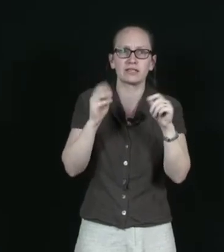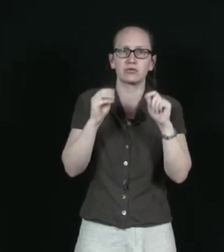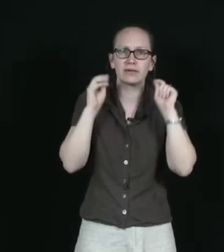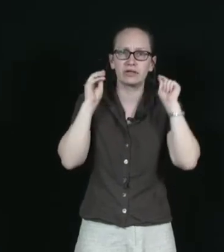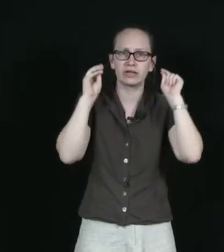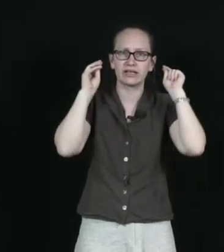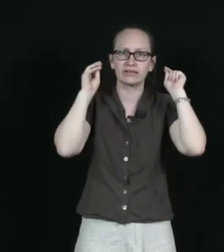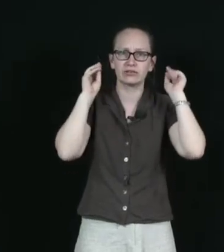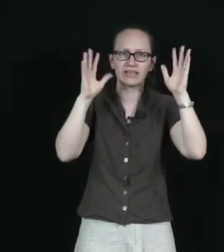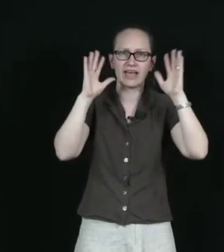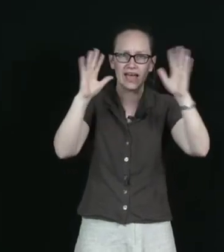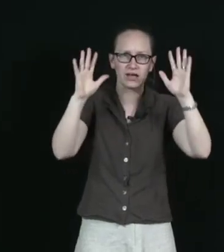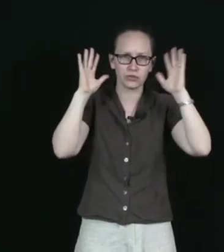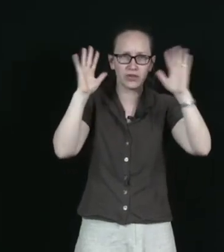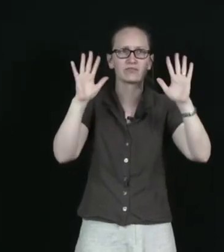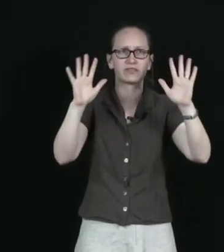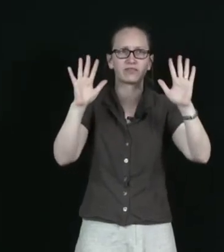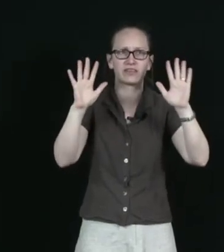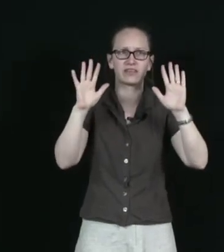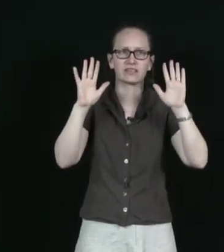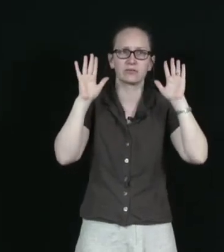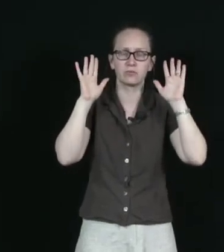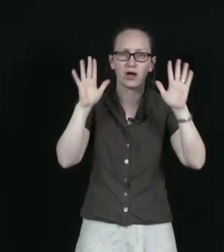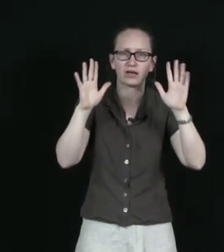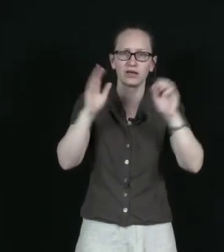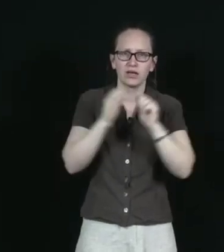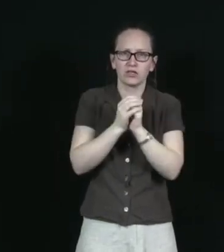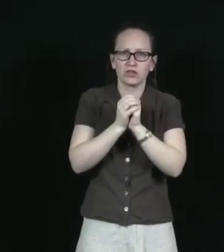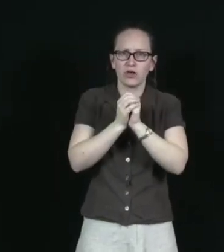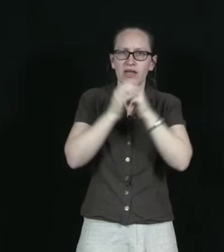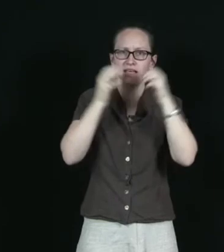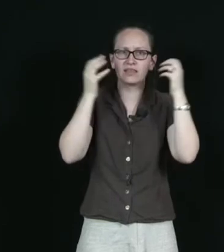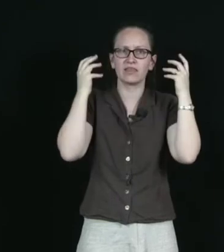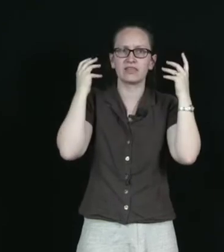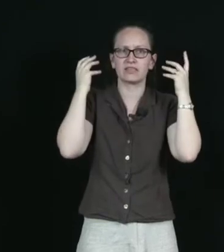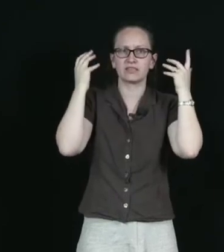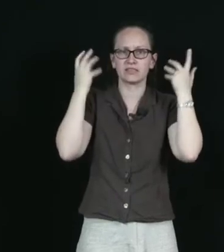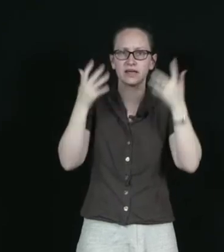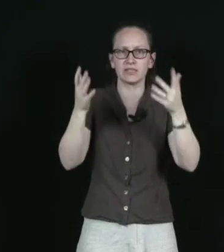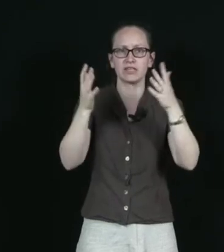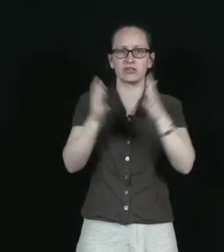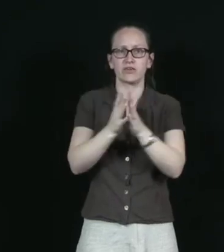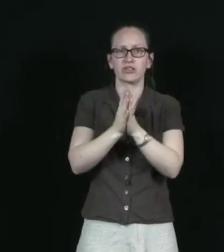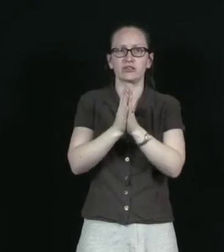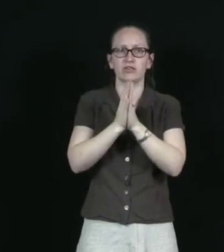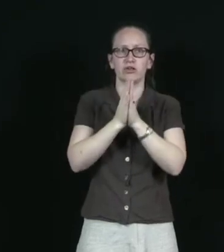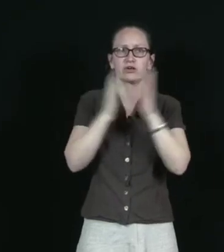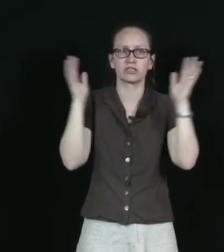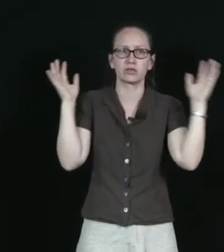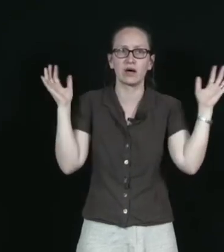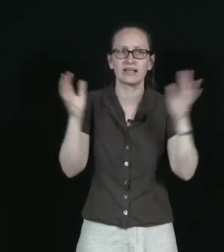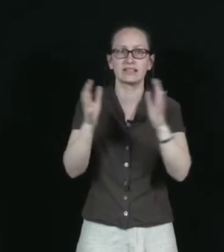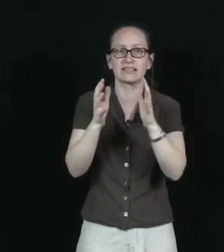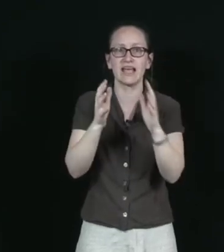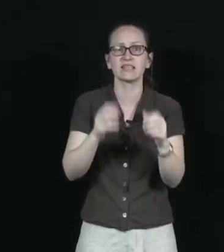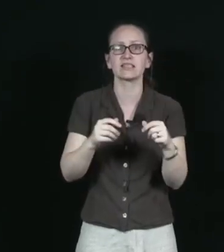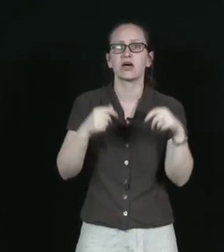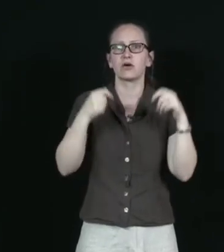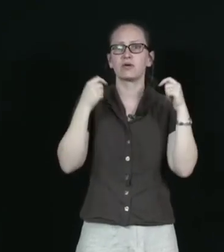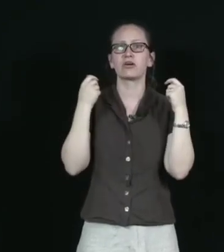We'll be looking at how 12 different things work. So in this summer session version of the course, it's quite condensed. We're going to